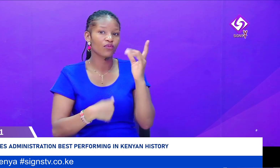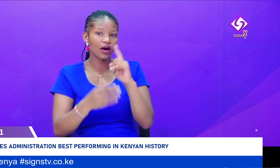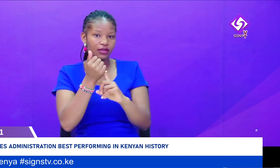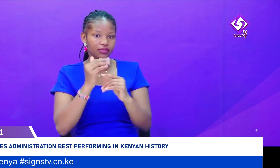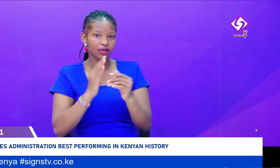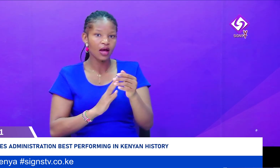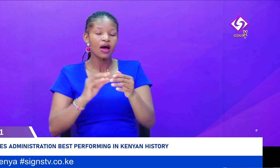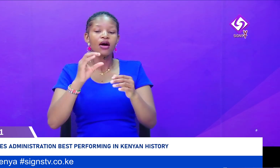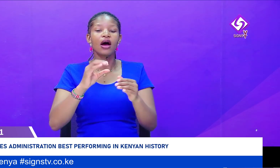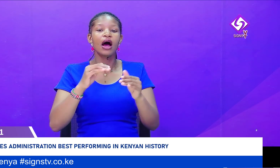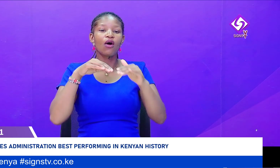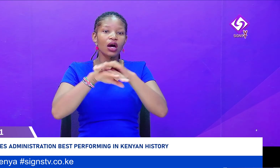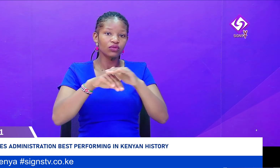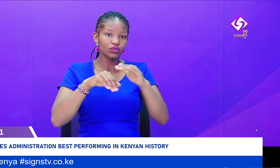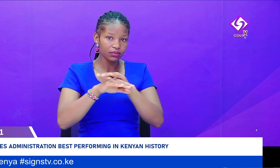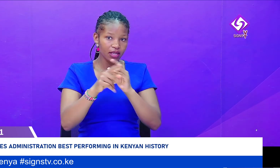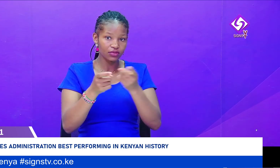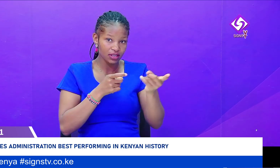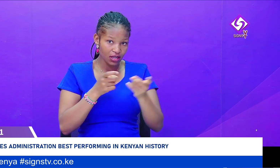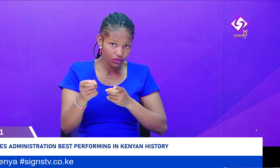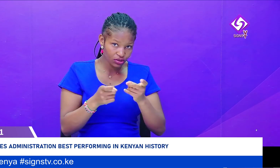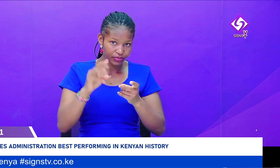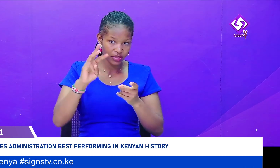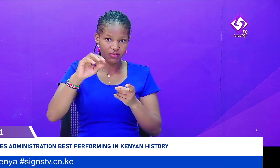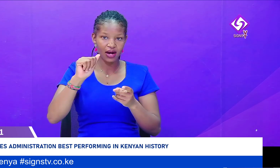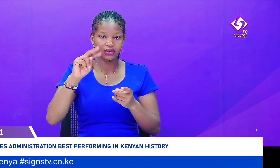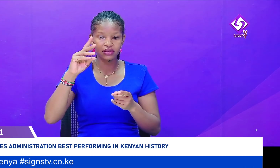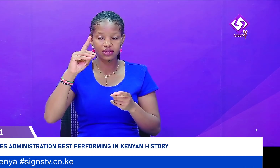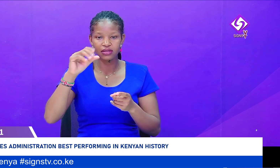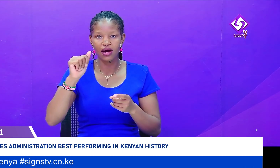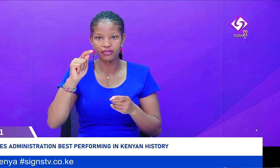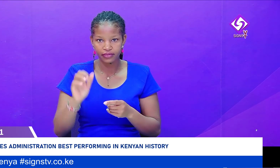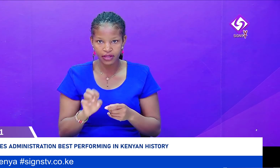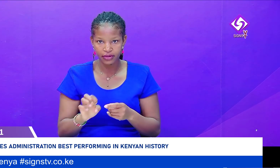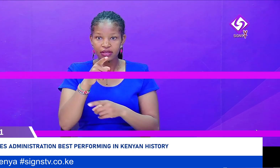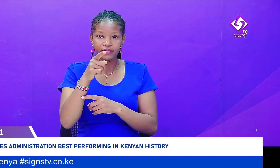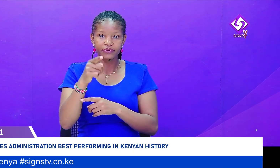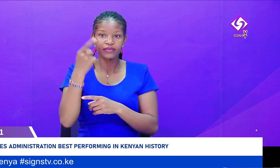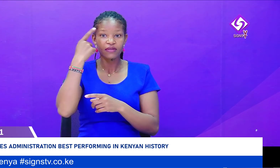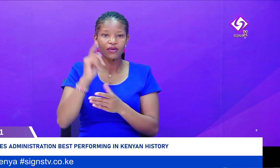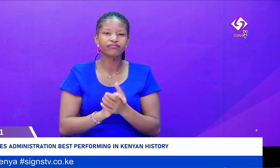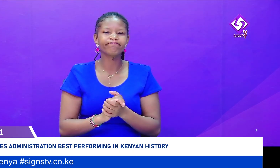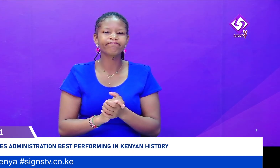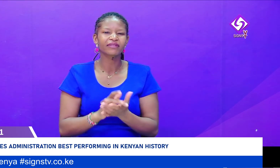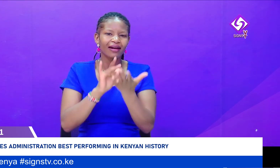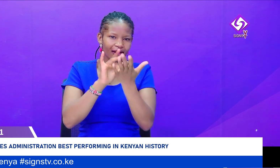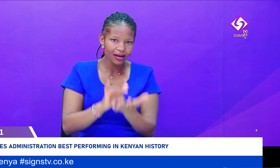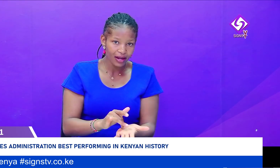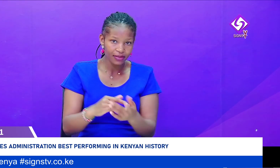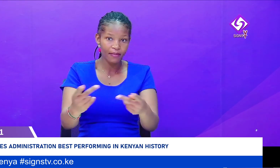William Ruto maintained that the progress achieved across his administration's mandate firmly establishes its place